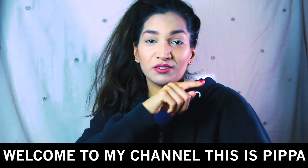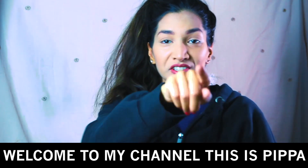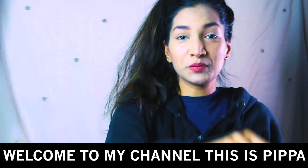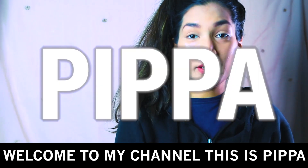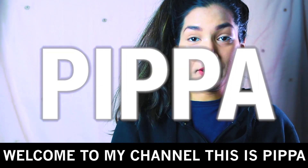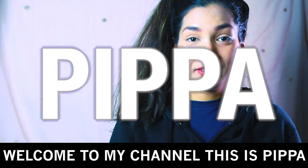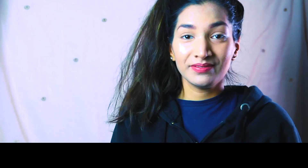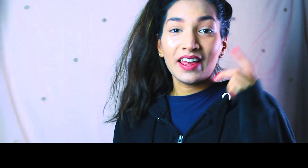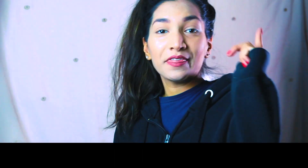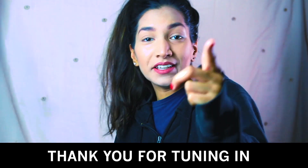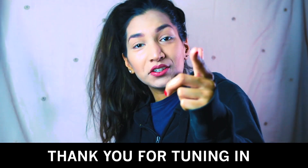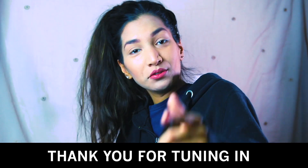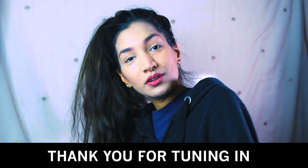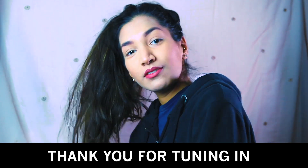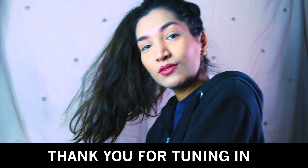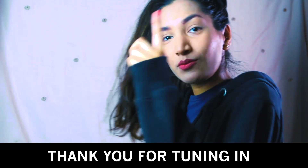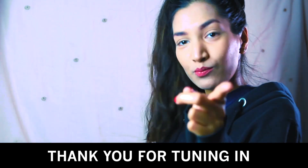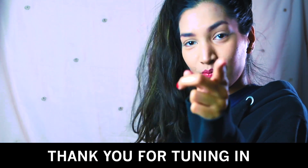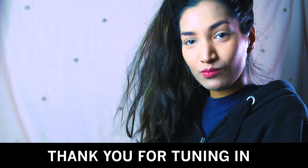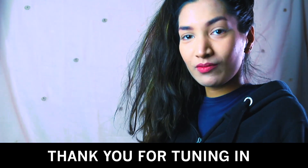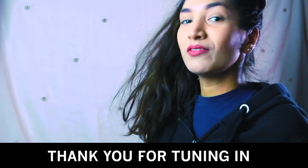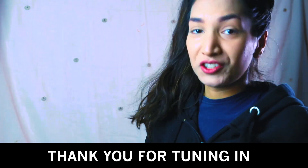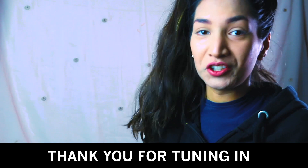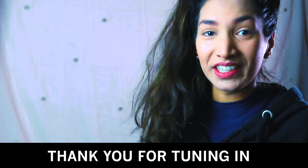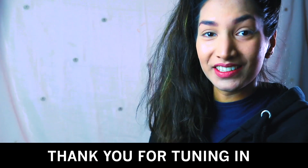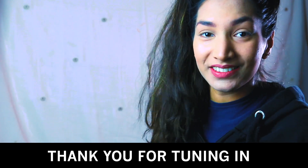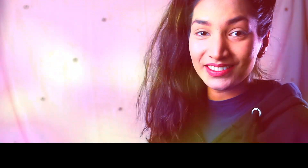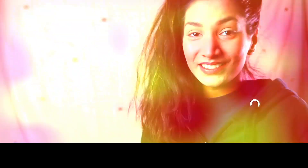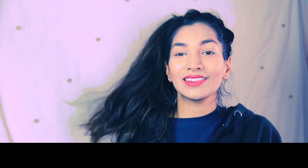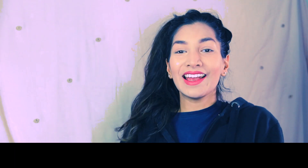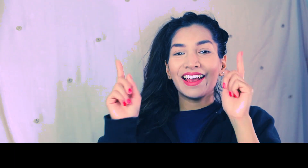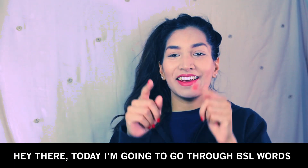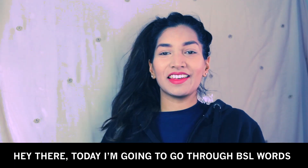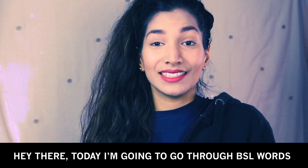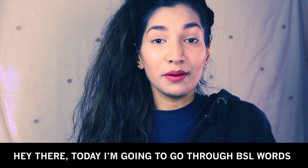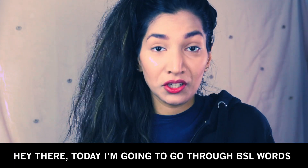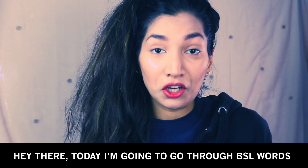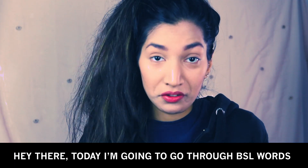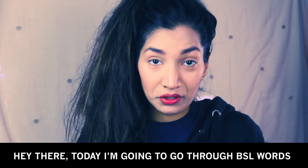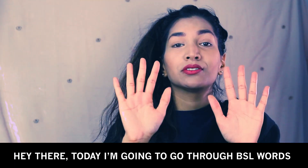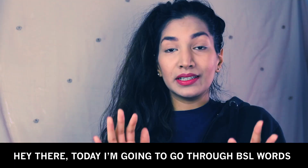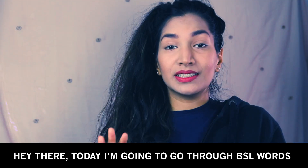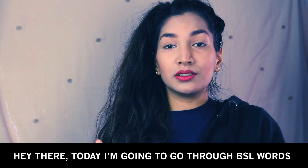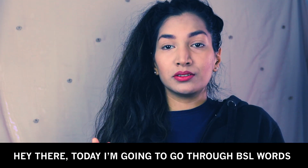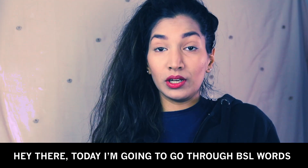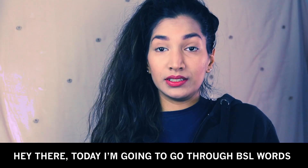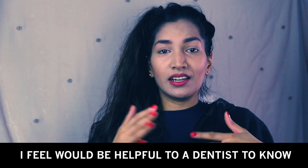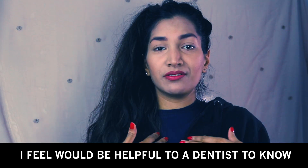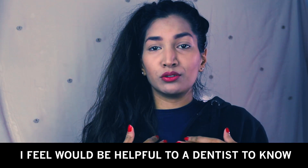this is Pippa. Thank you for tuning in. Hey there, today I'm going to go through BSL words I feel